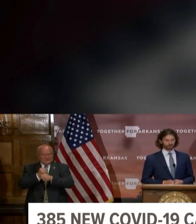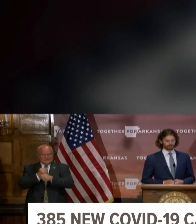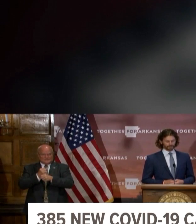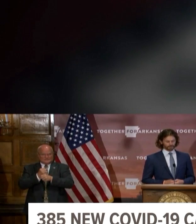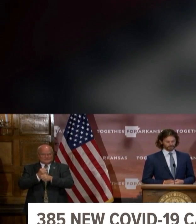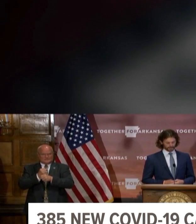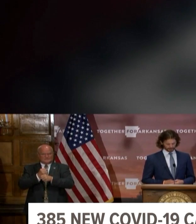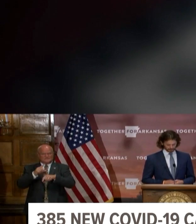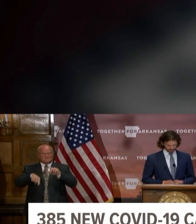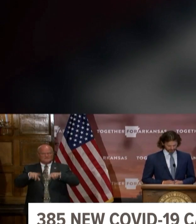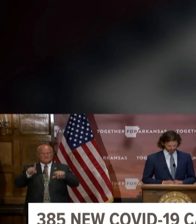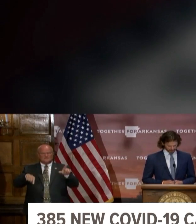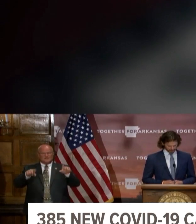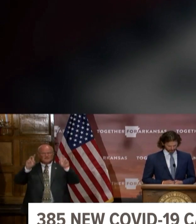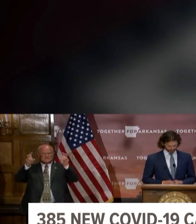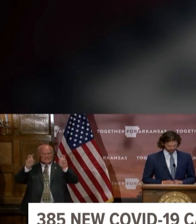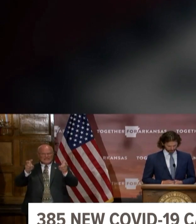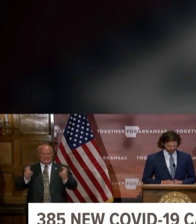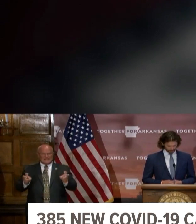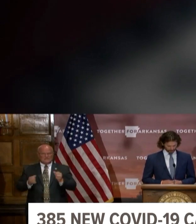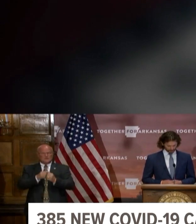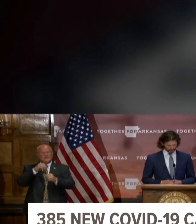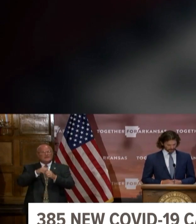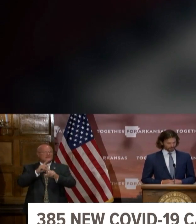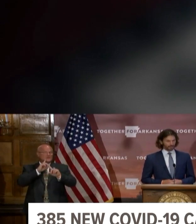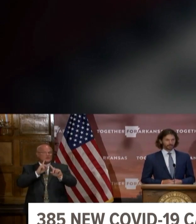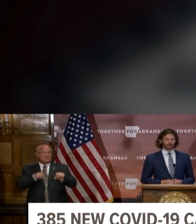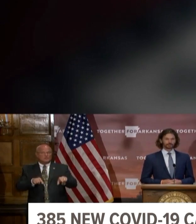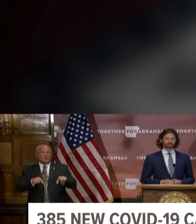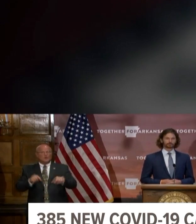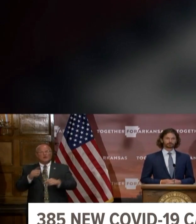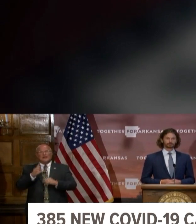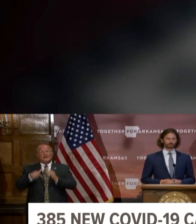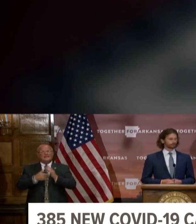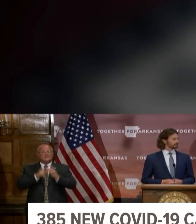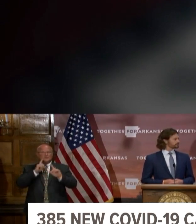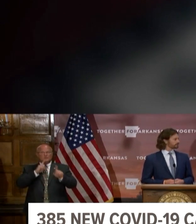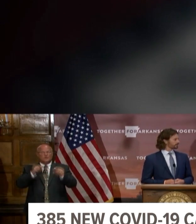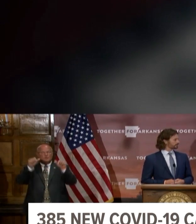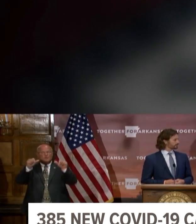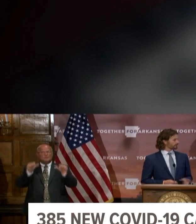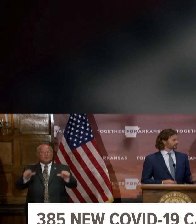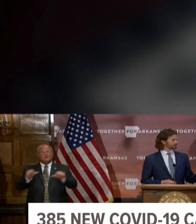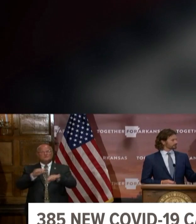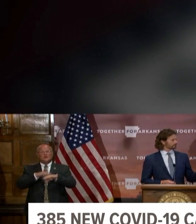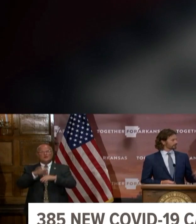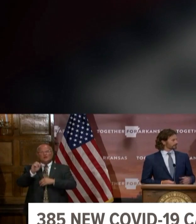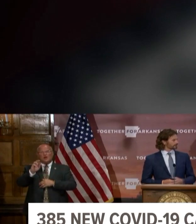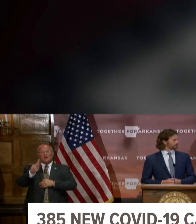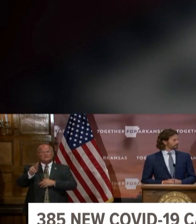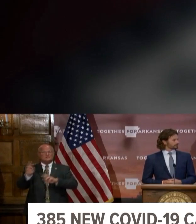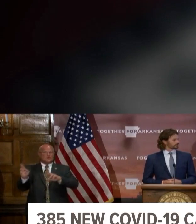the various headings within the report, and this report will be posted on